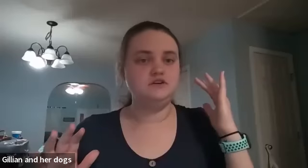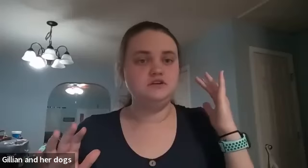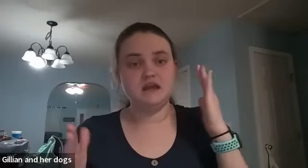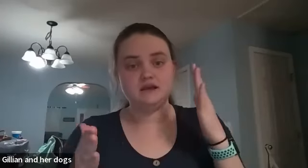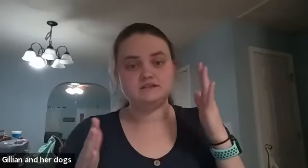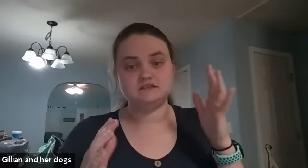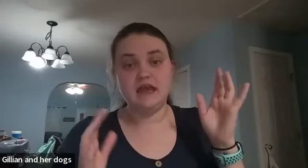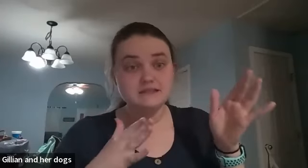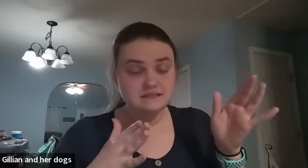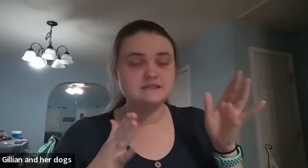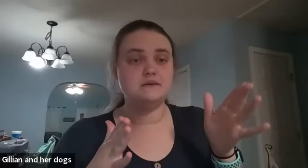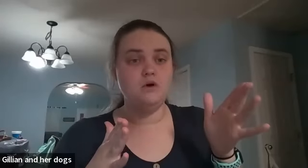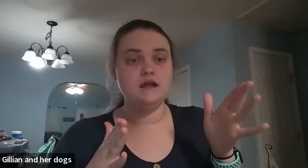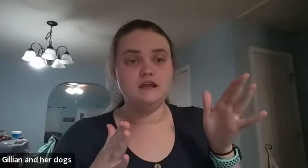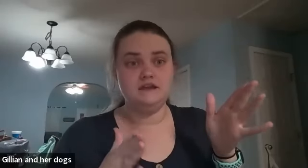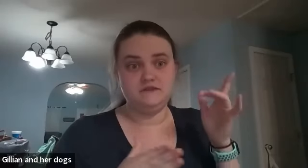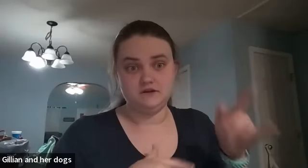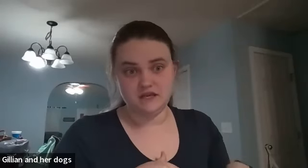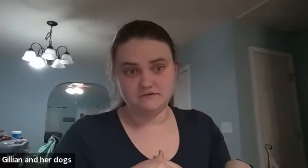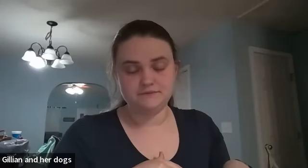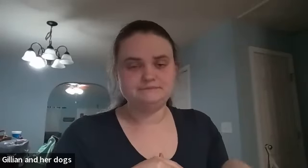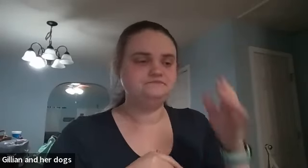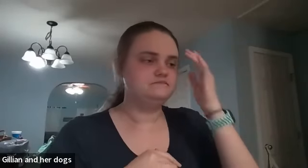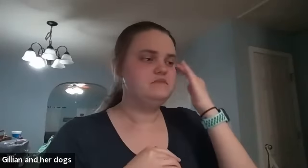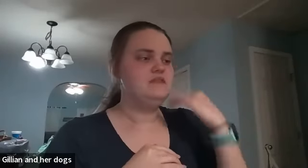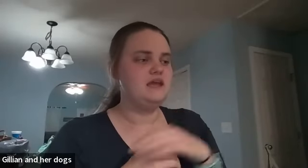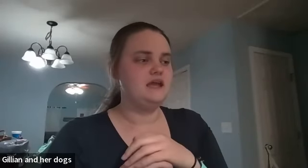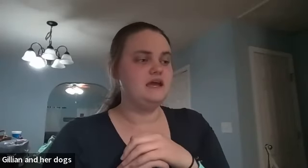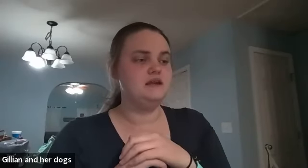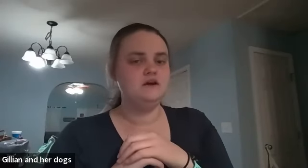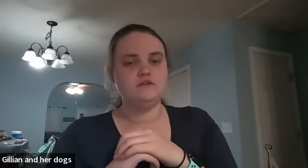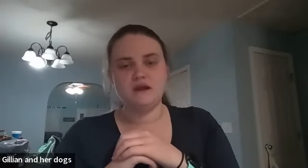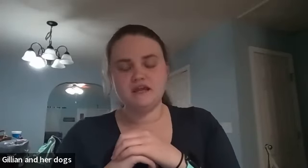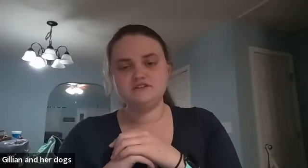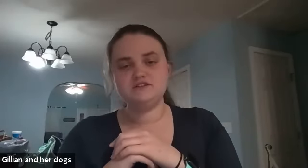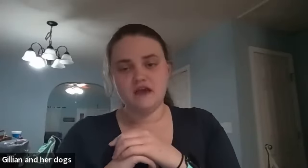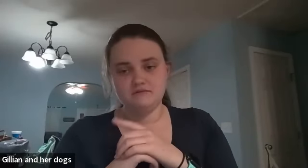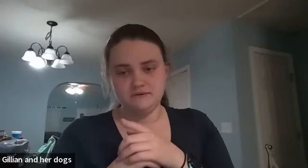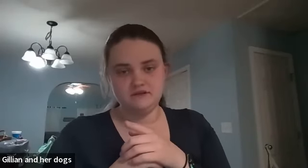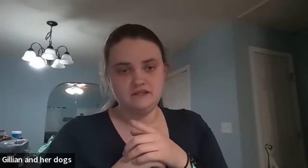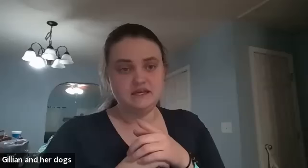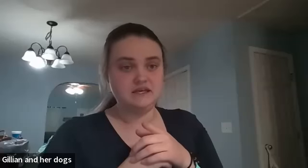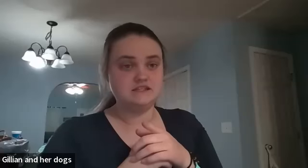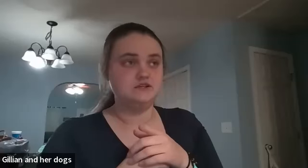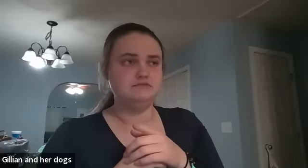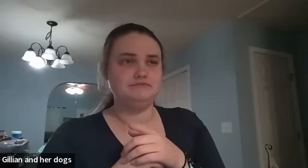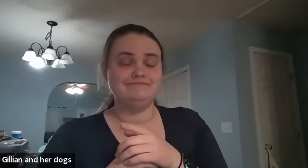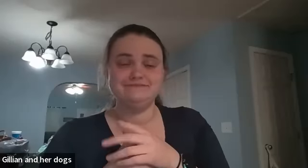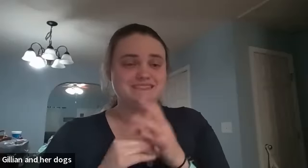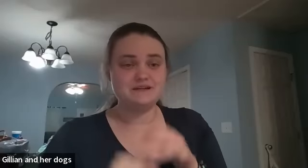you can ask someone if they are deaf. And the way you do that really is it's crazy